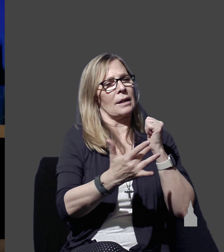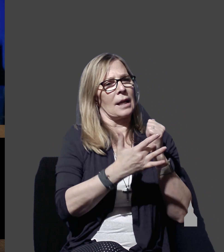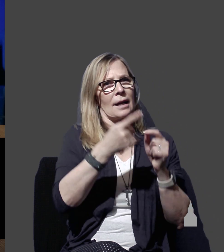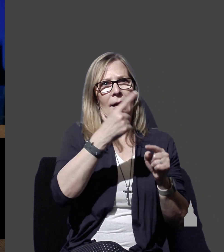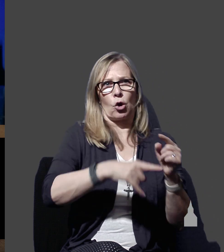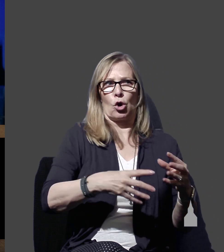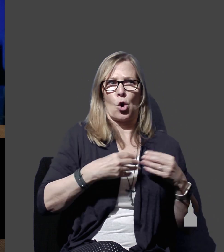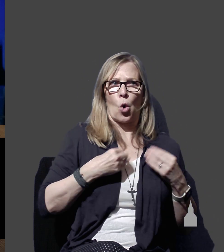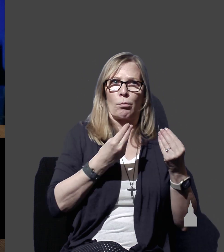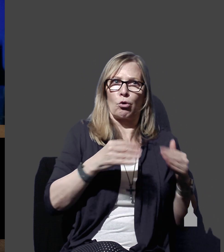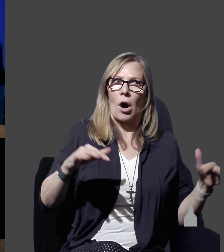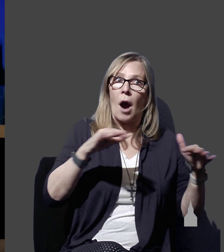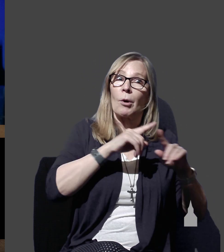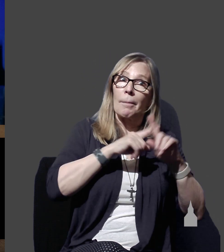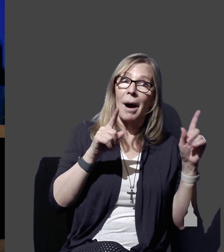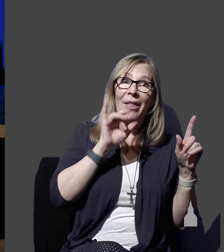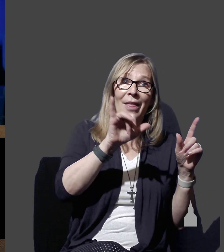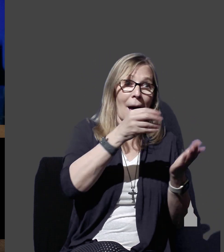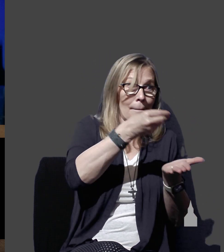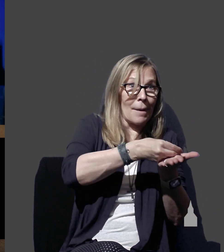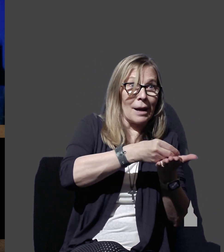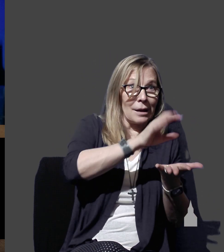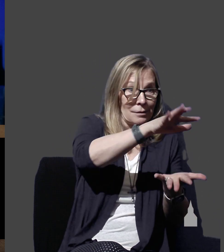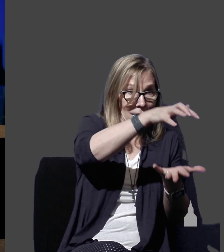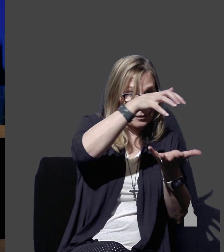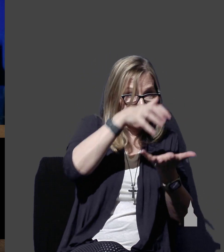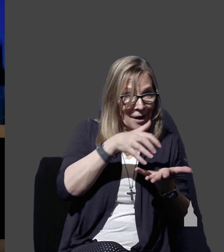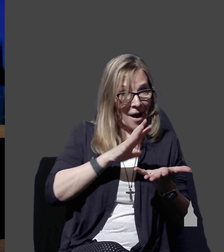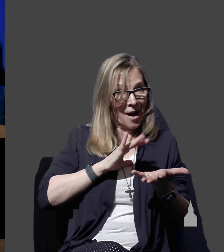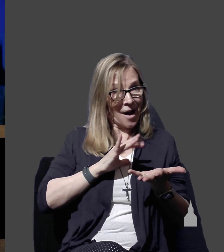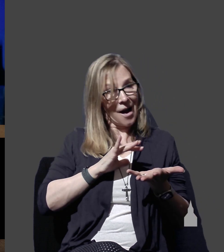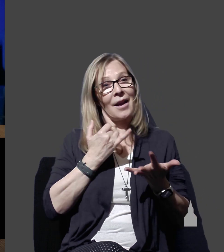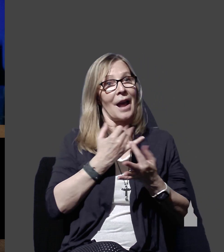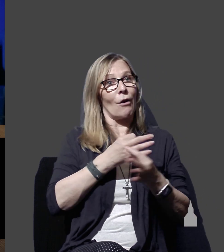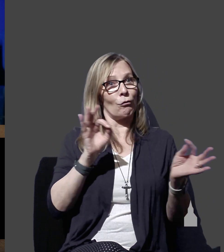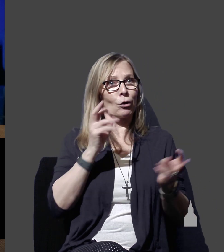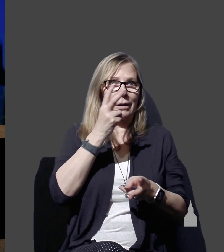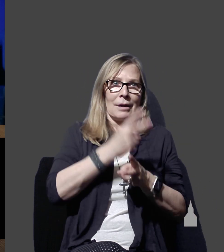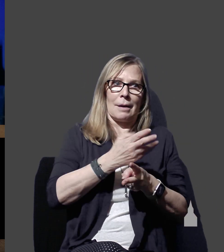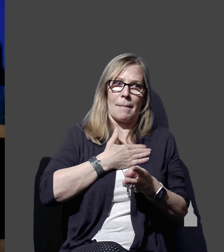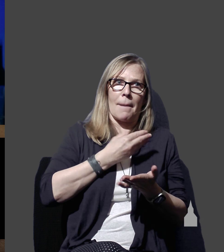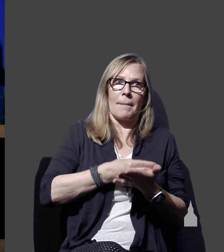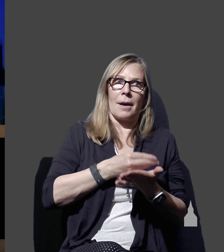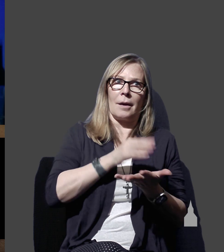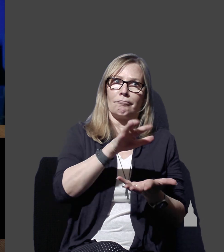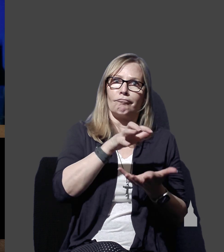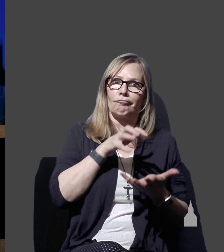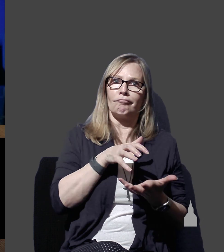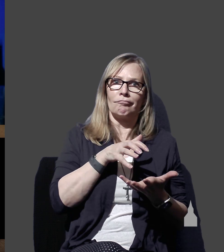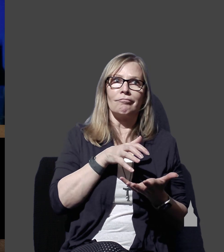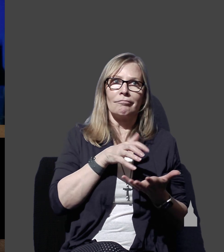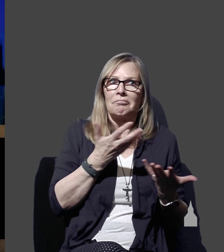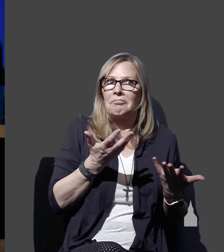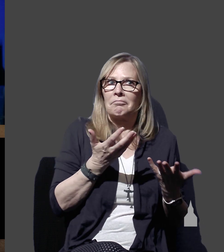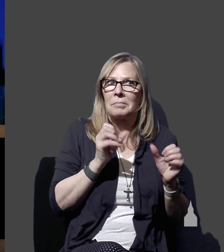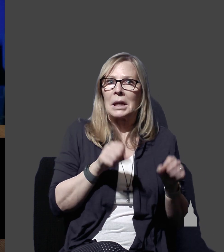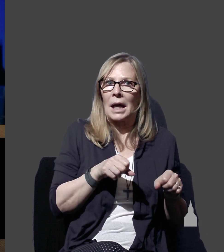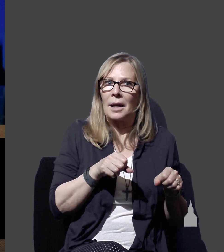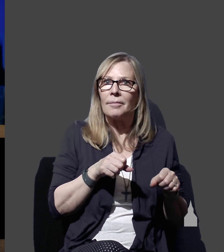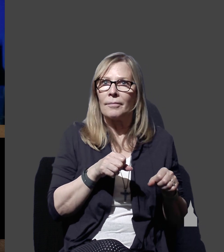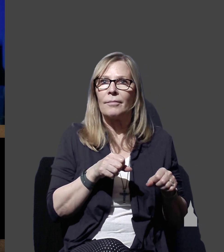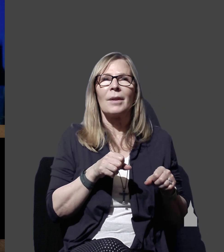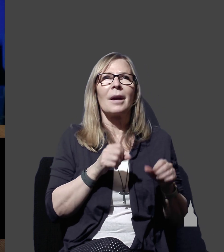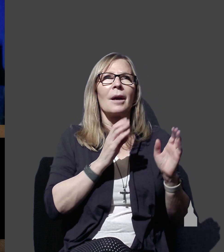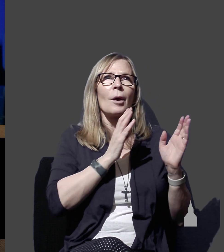peculium was protected by law from the slave's owner, and a freed slave kept his peculium. The promise of manumission was most apparent for